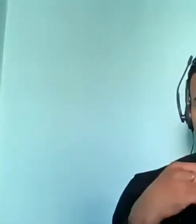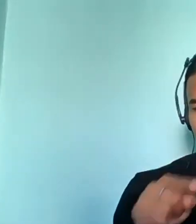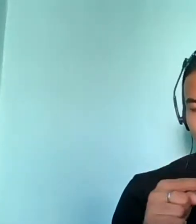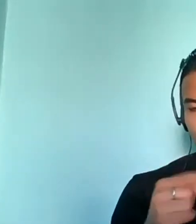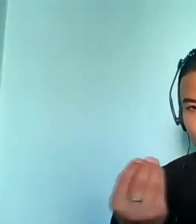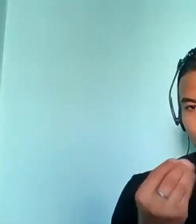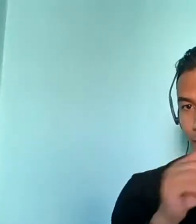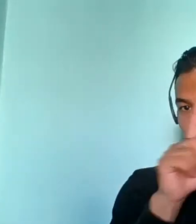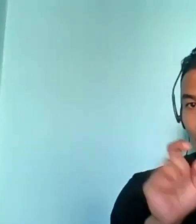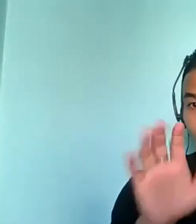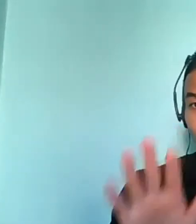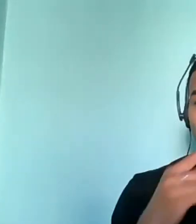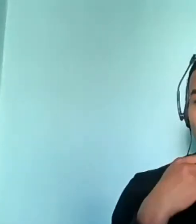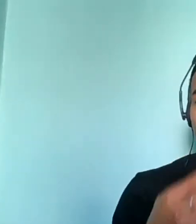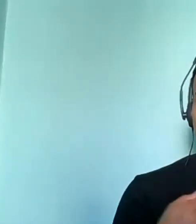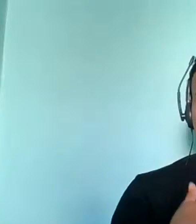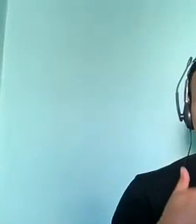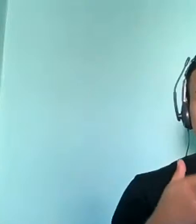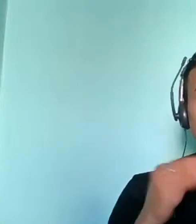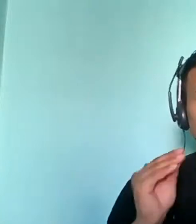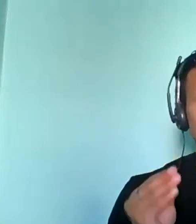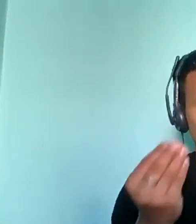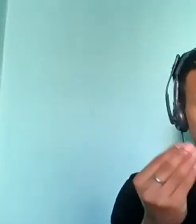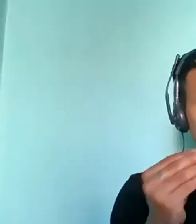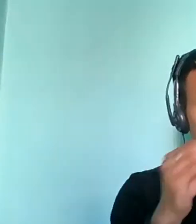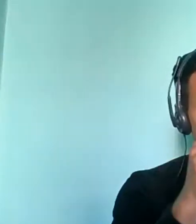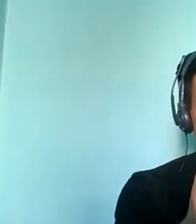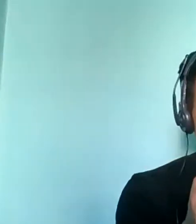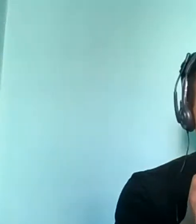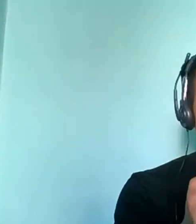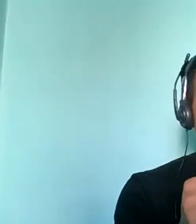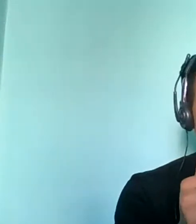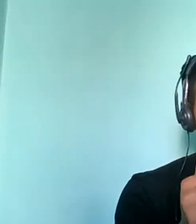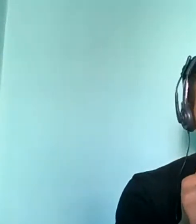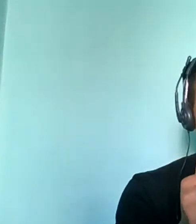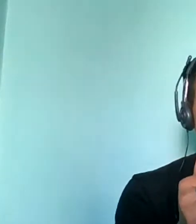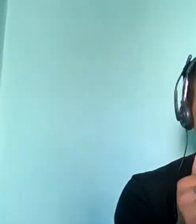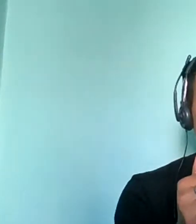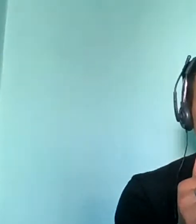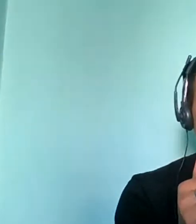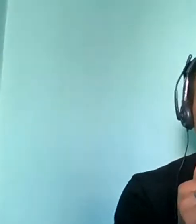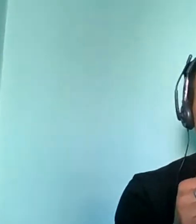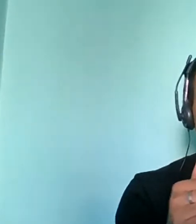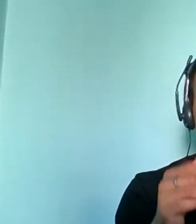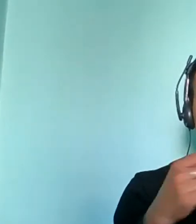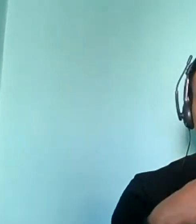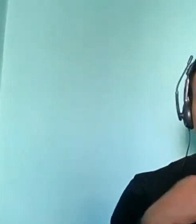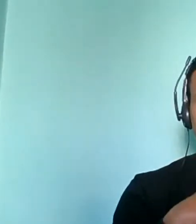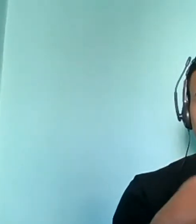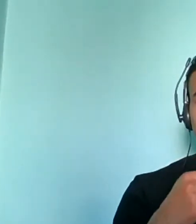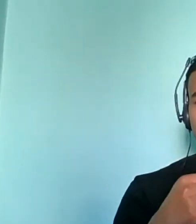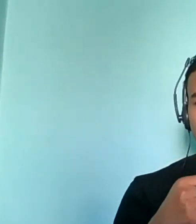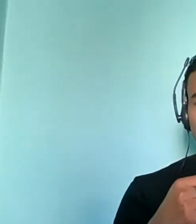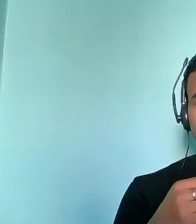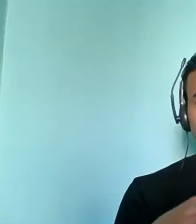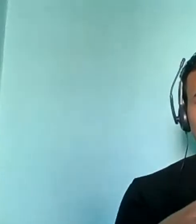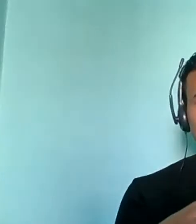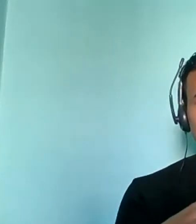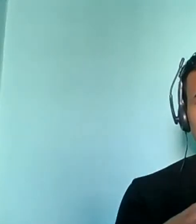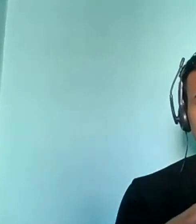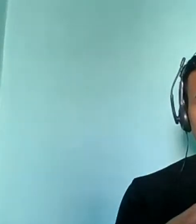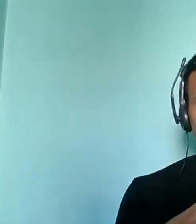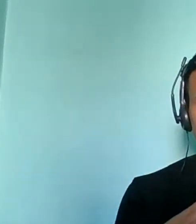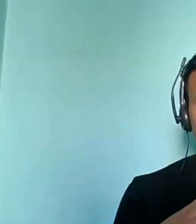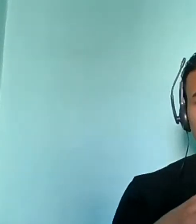question for our young leaders, and then for Kolpon once we have